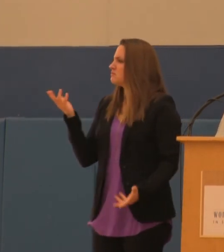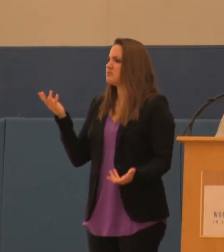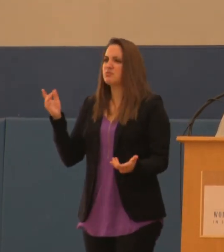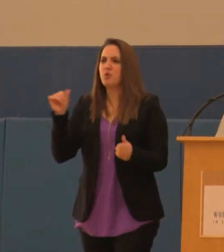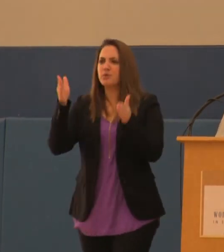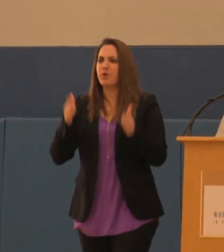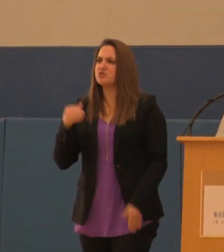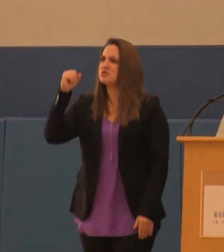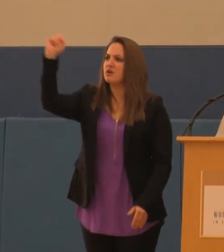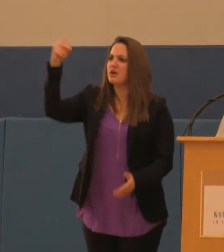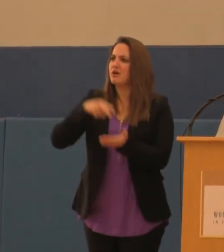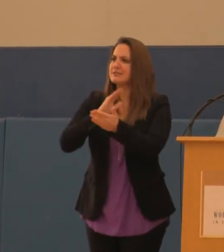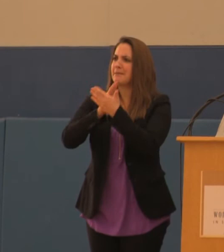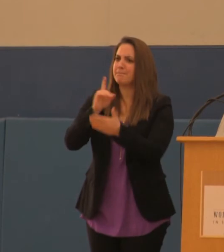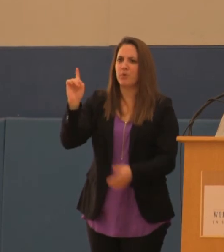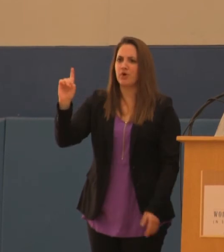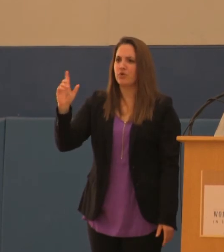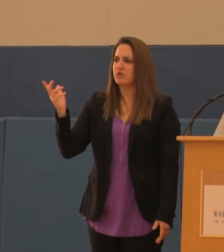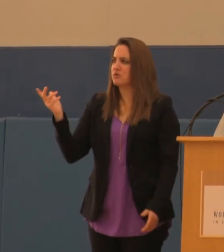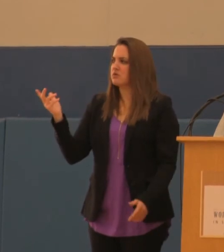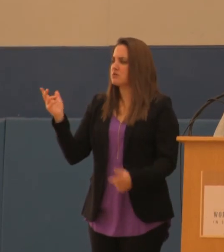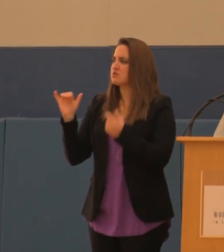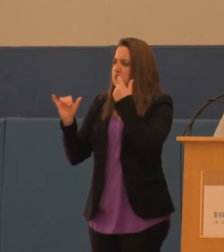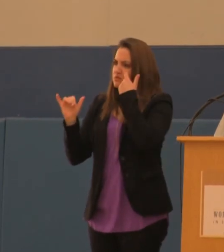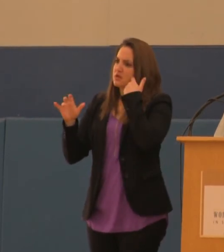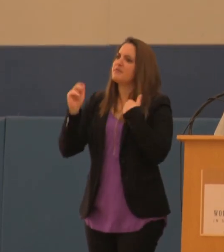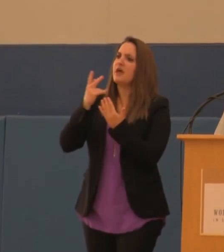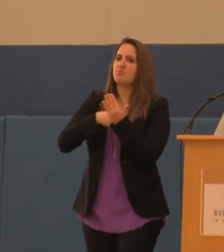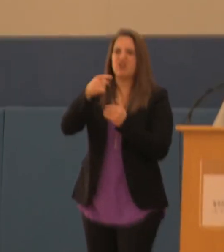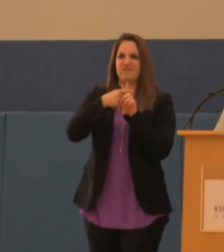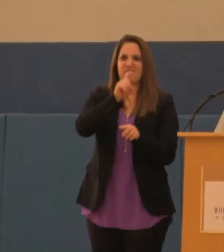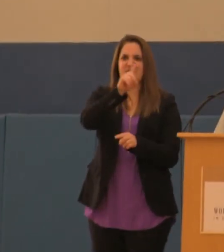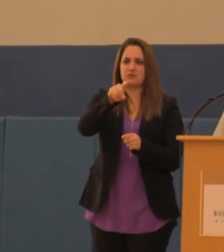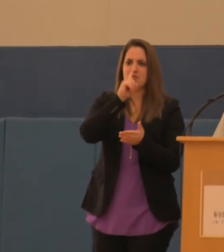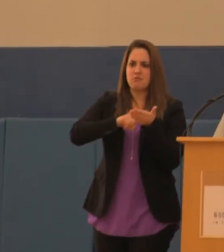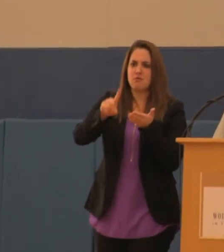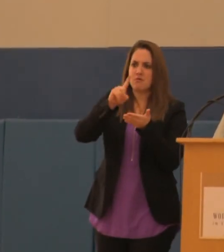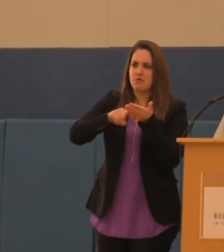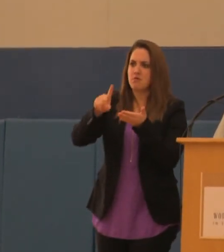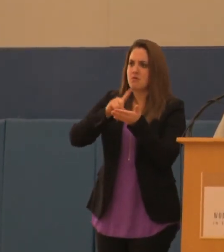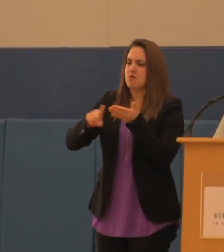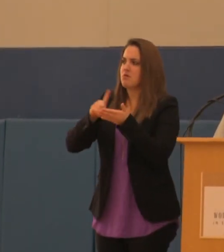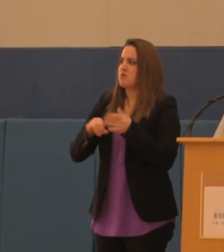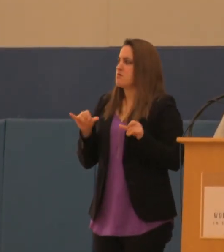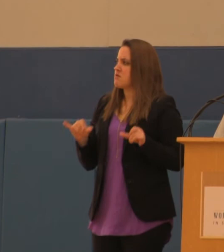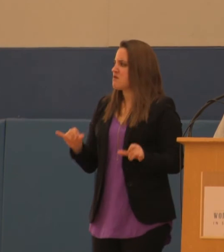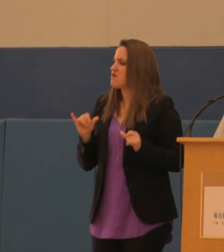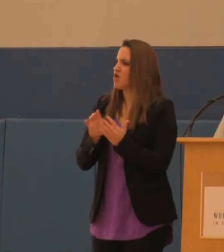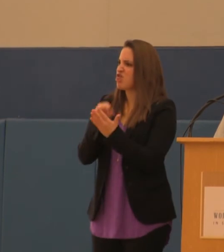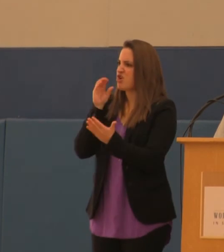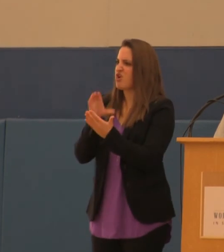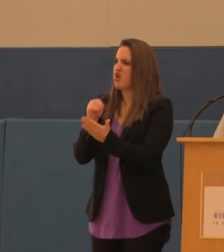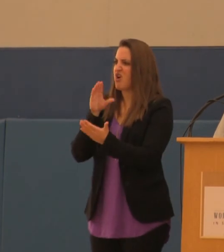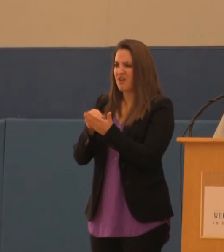do something about it. The more I researched the project, the more alarmed I grew. Storing fracked